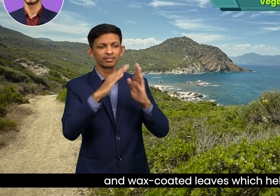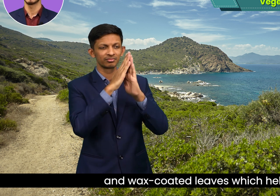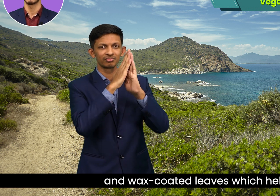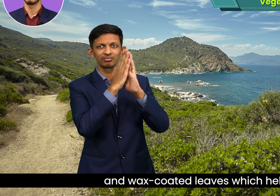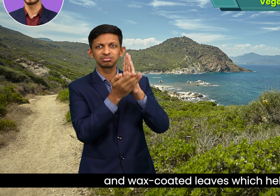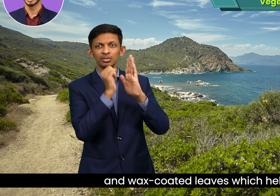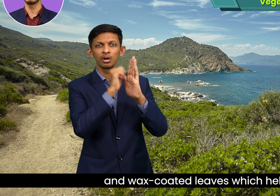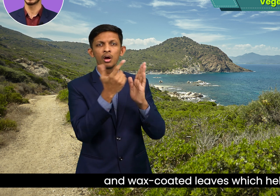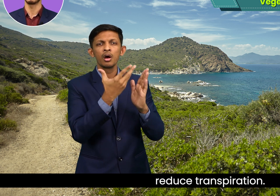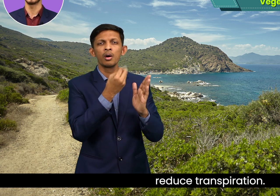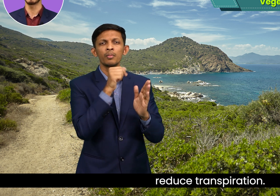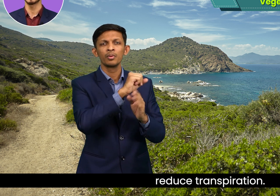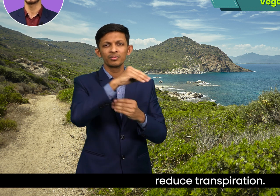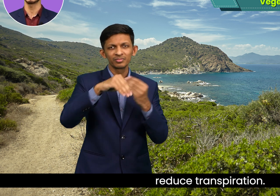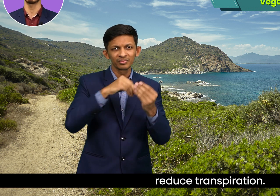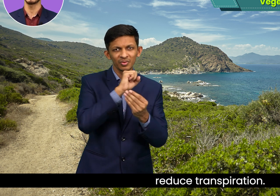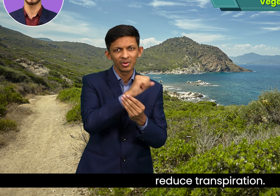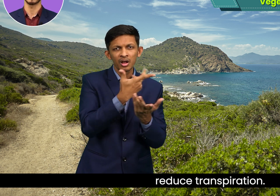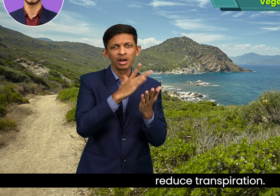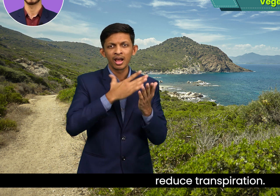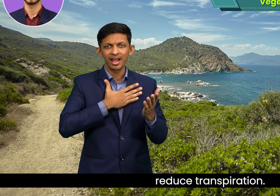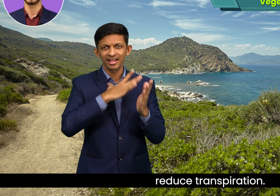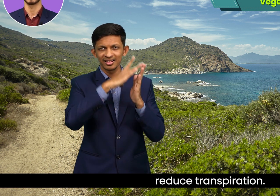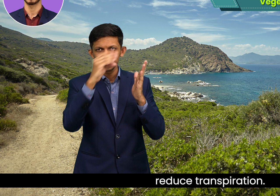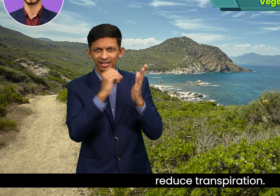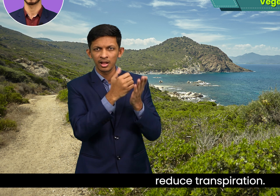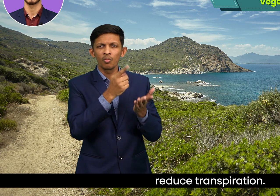leaves, which help them reduce transpiration.